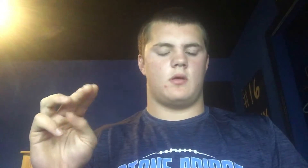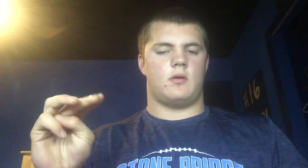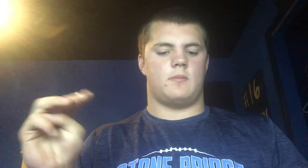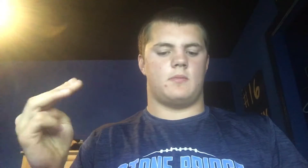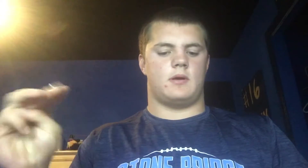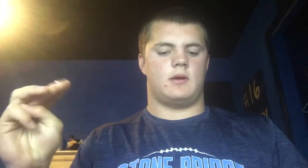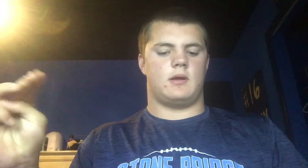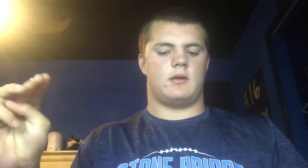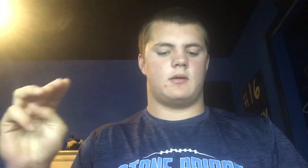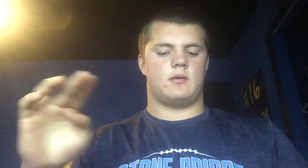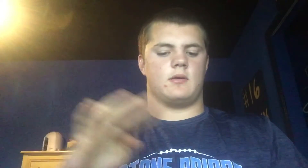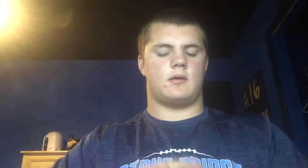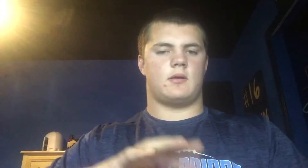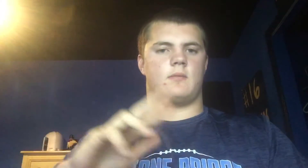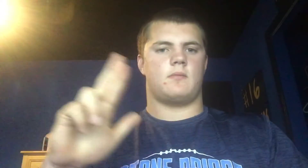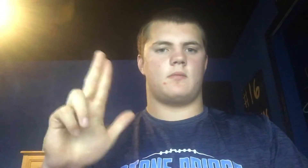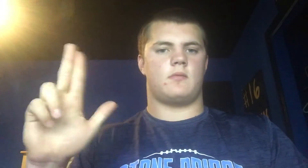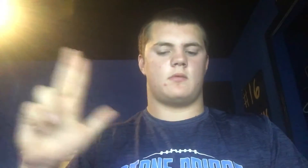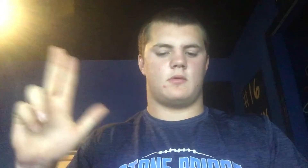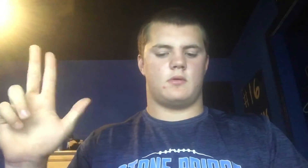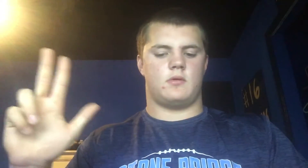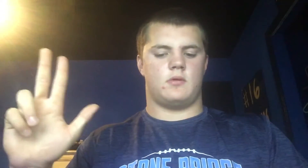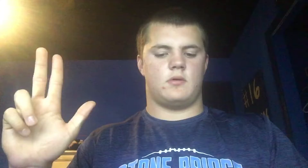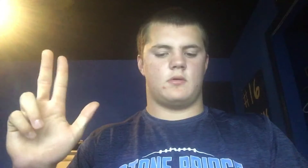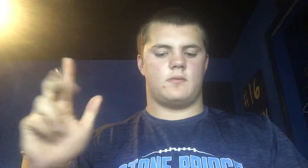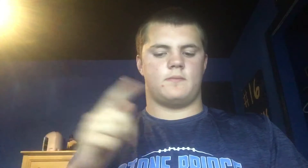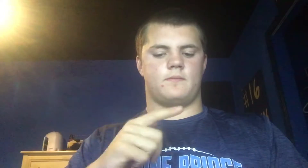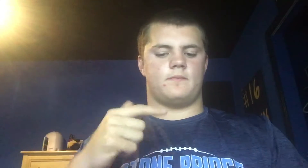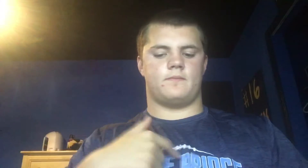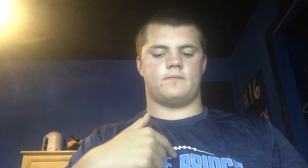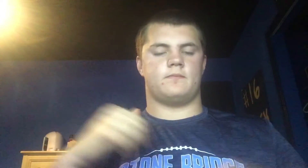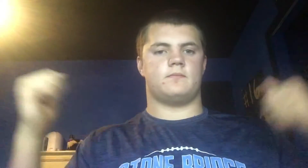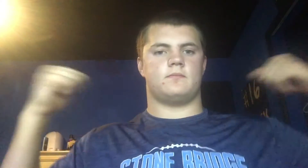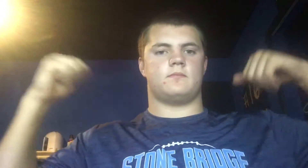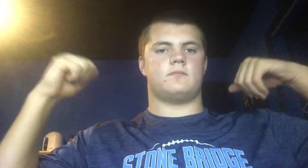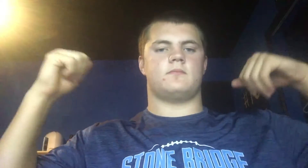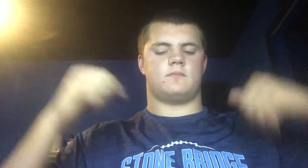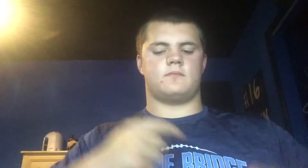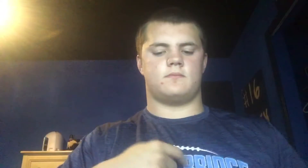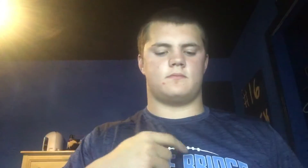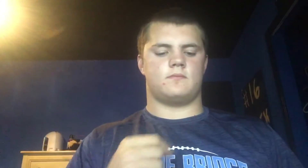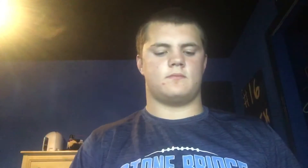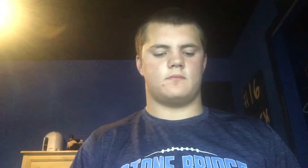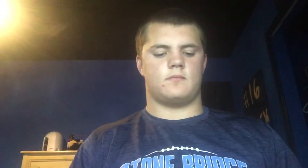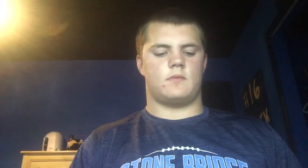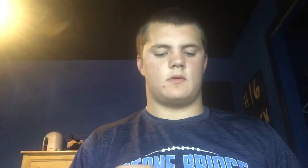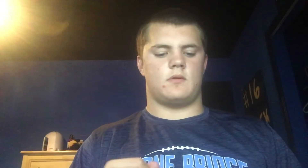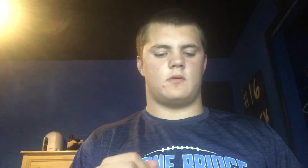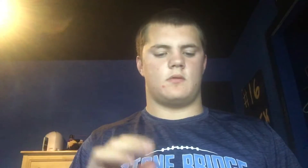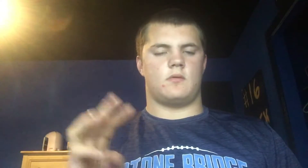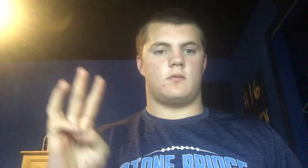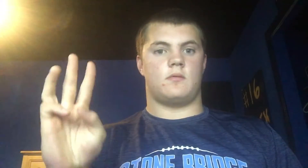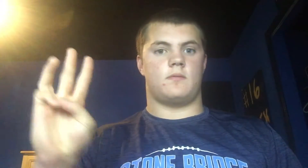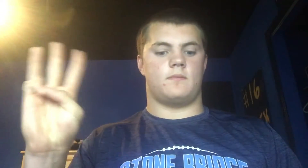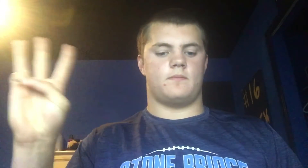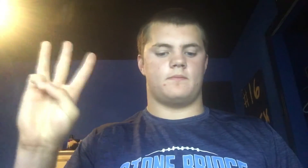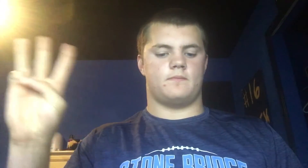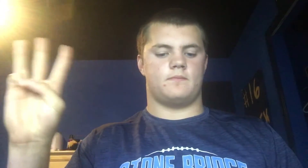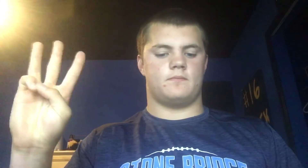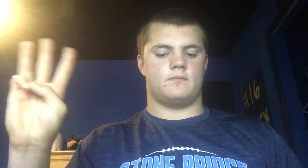mama put me out the crib, nigga, I was paying bills. Almost got a third job, she don't know the way it feels. But look at how a nigga living. My dream just got a